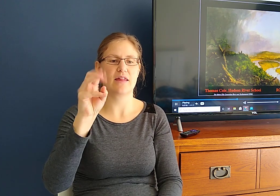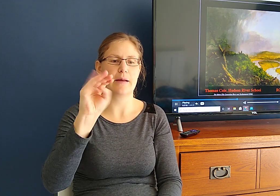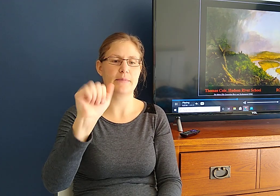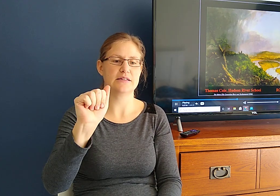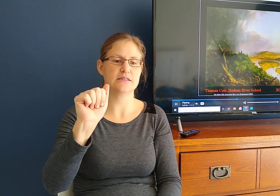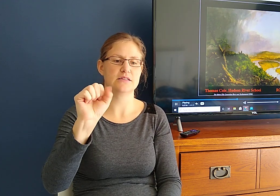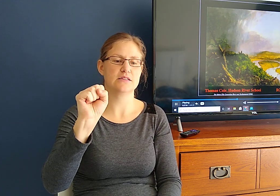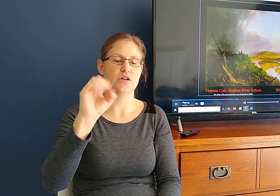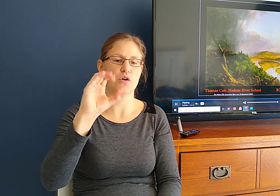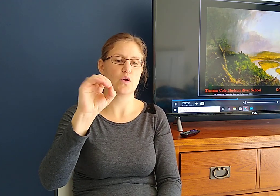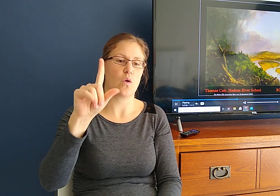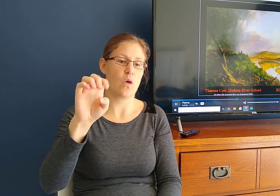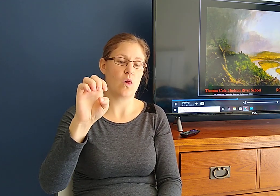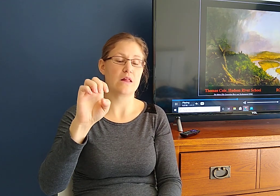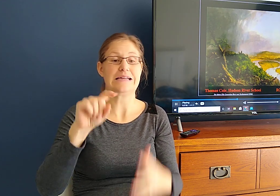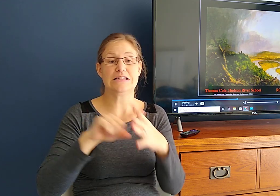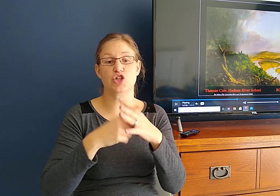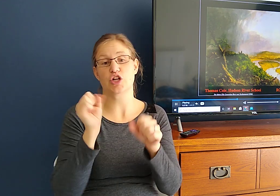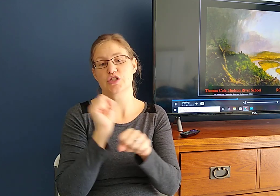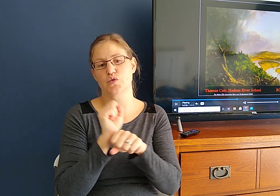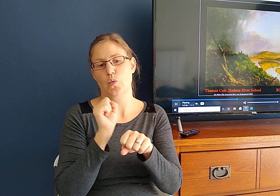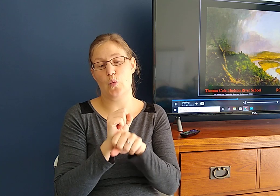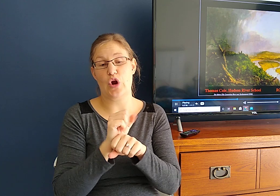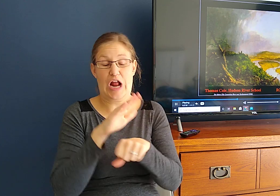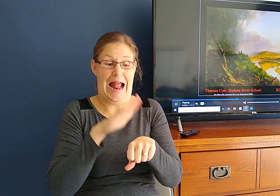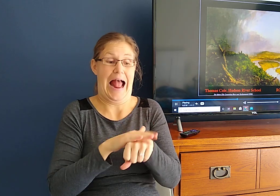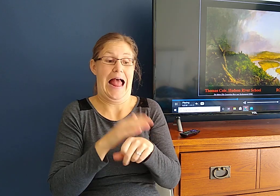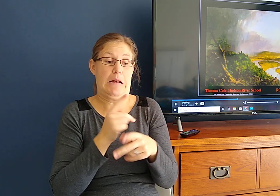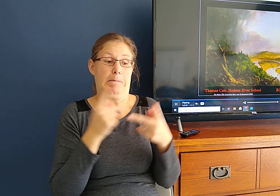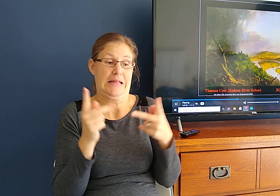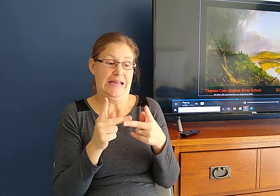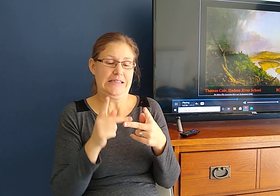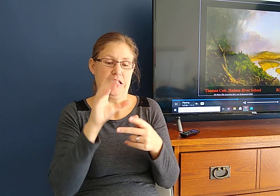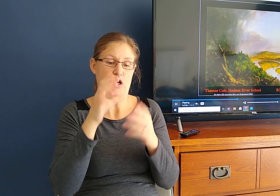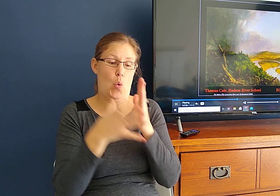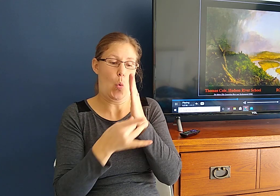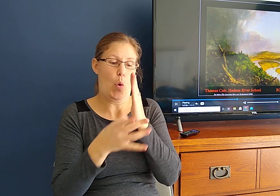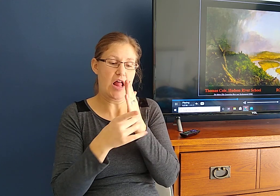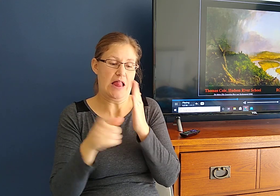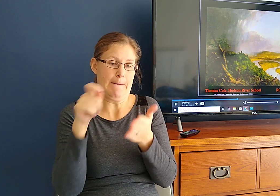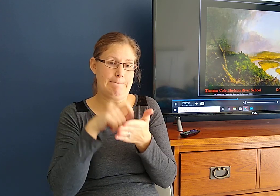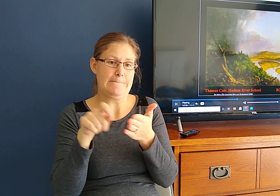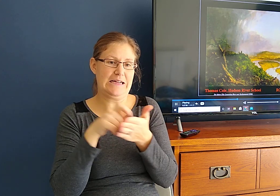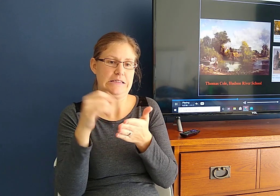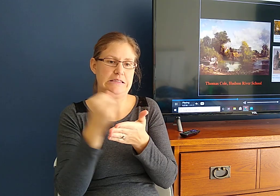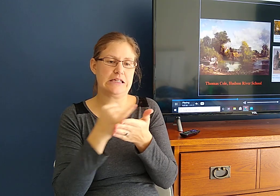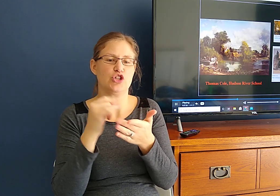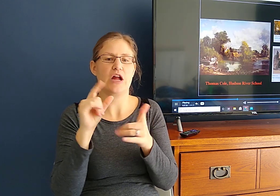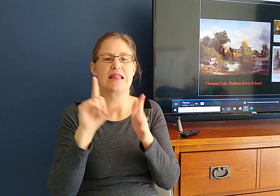Cole began works on site in oil and pencil sketches, and then he made large paintings in a